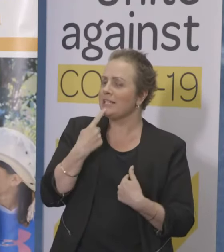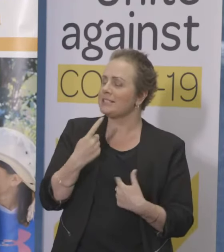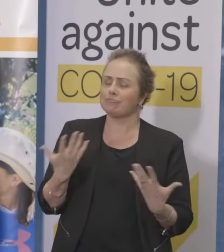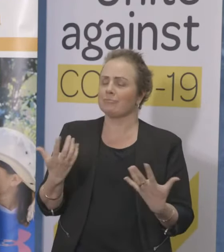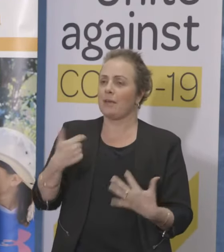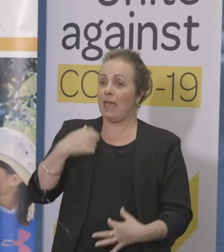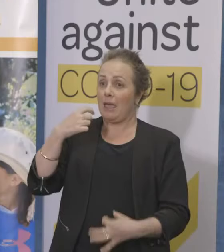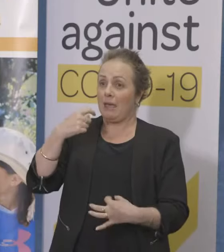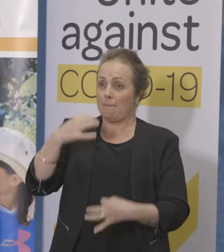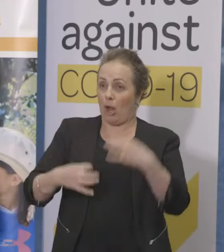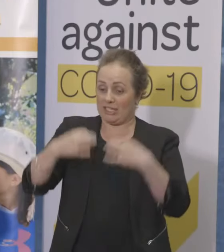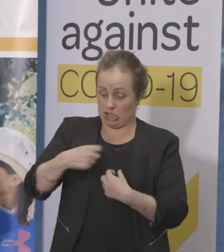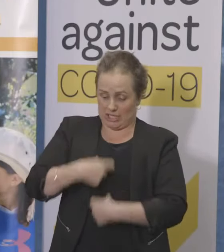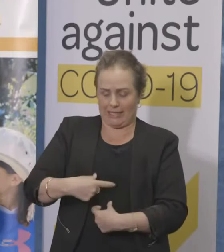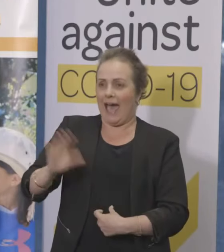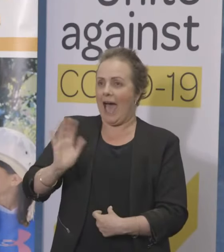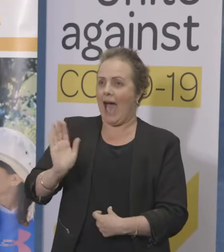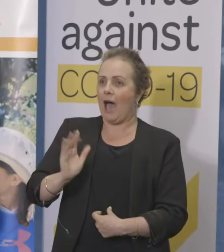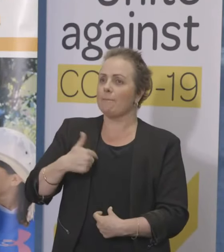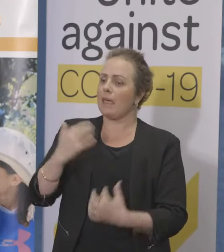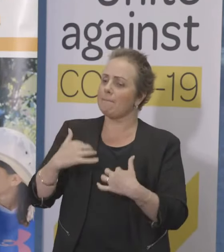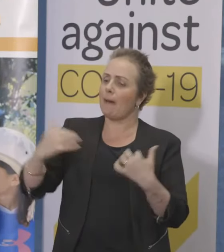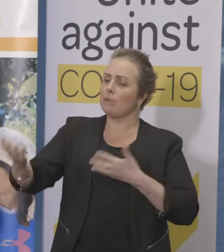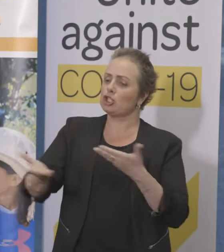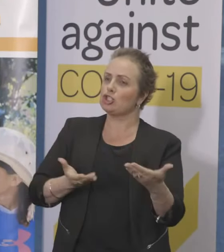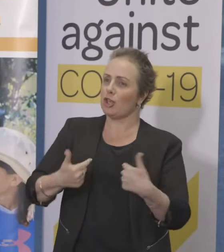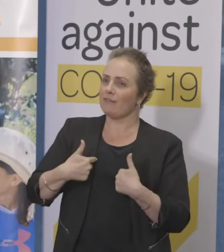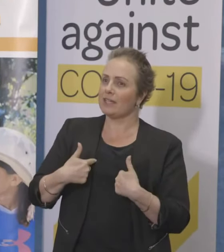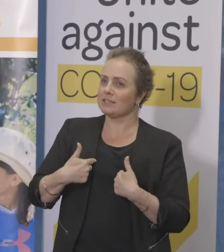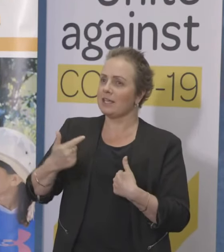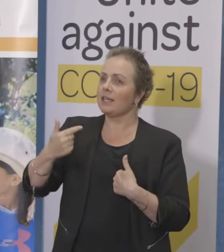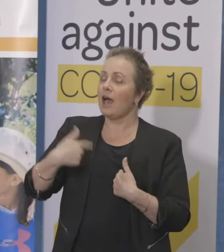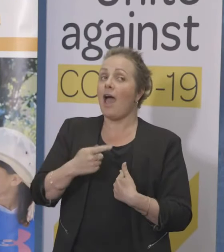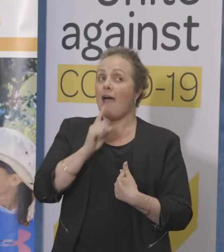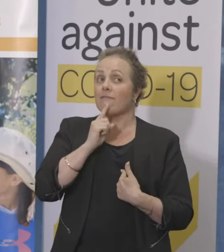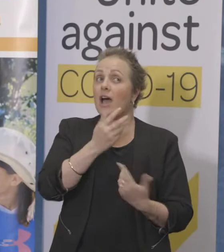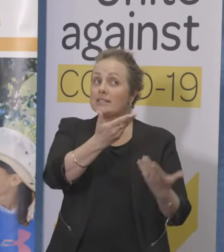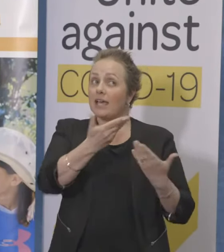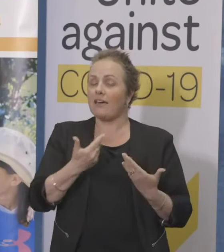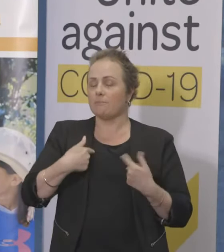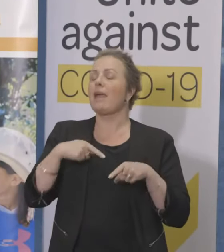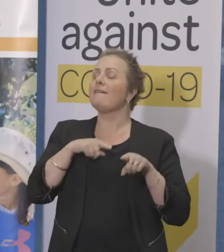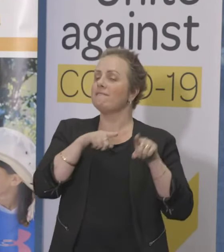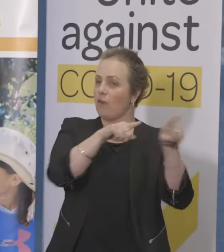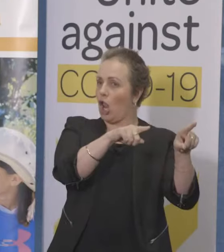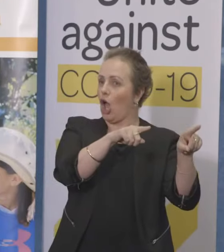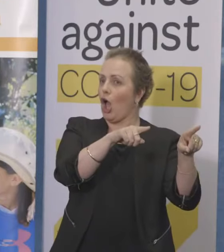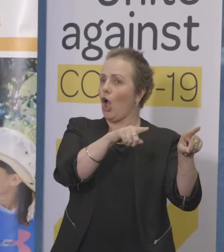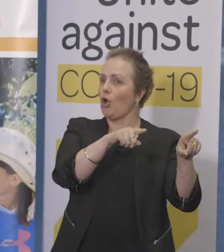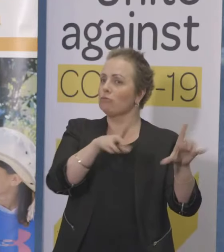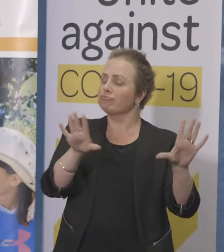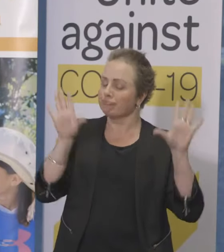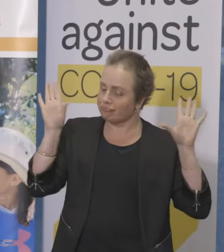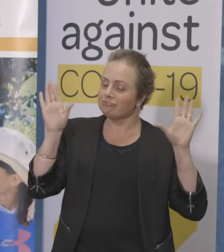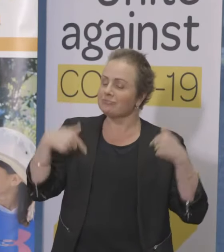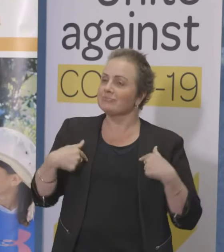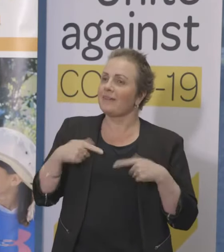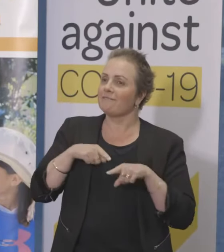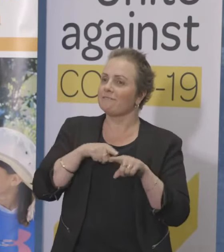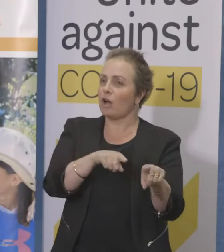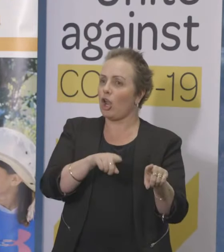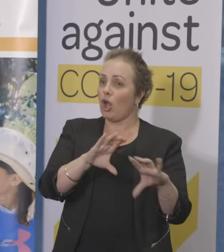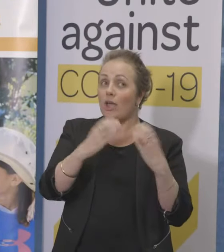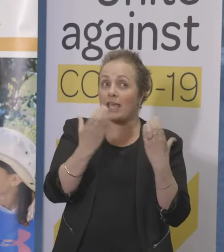I'm not a politician, I'm a public servant, and I rehearsed the advice that I had given and the extent to which that had informed